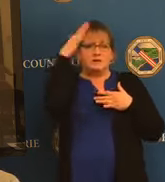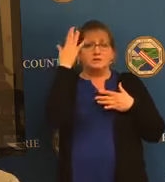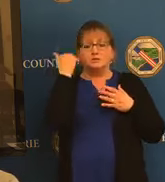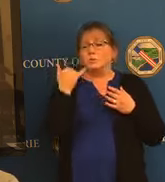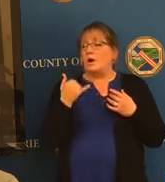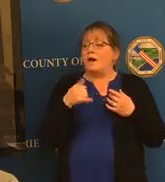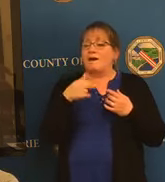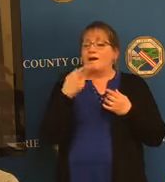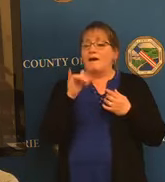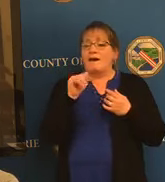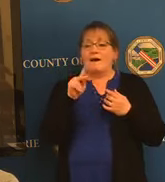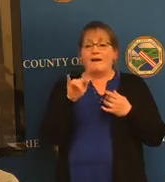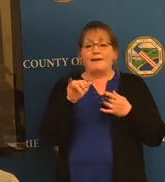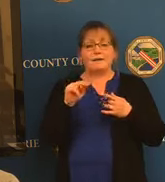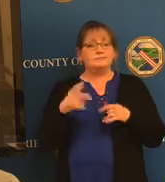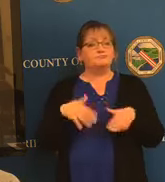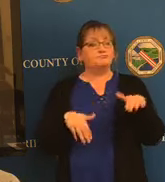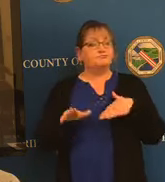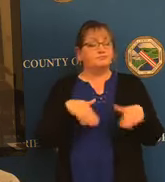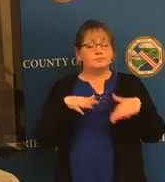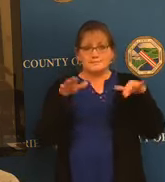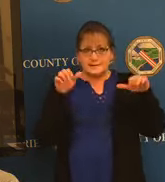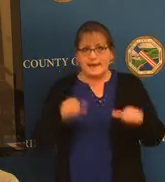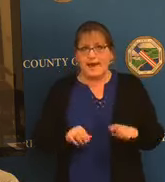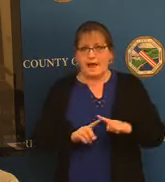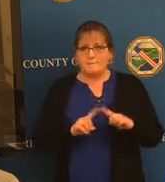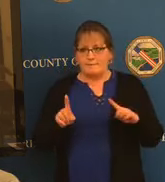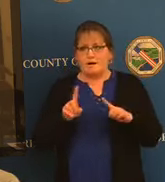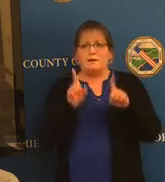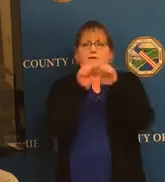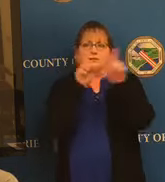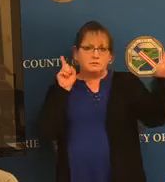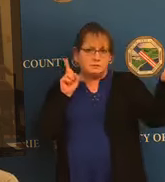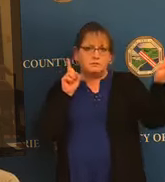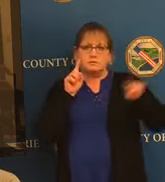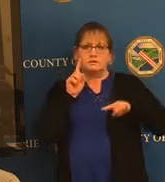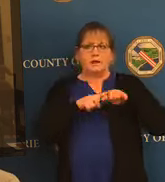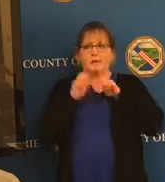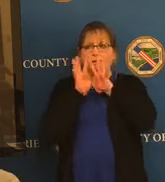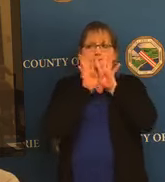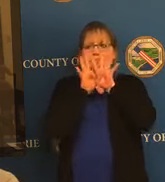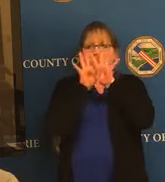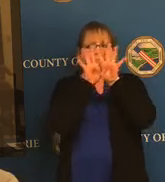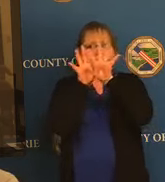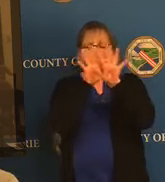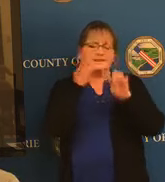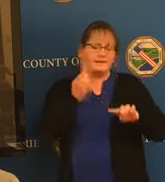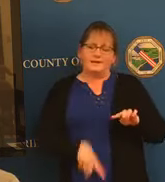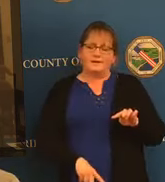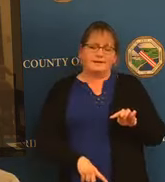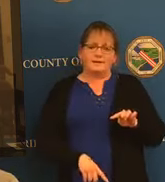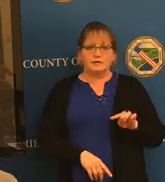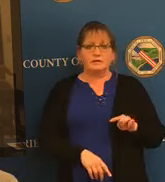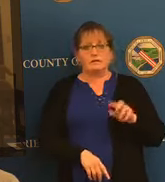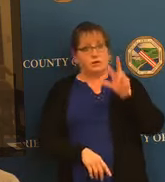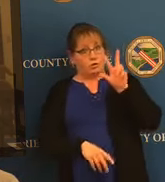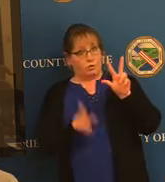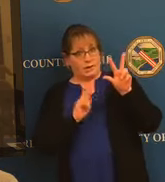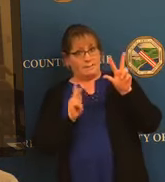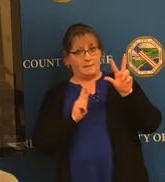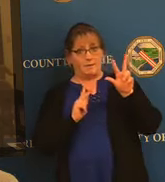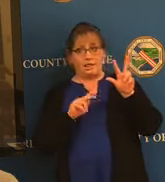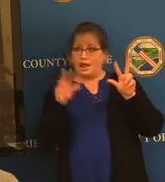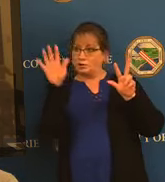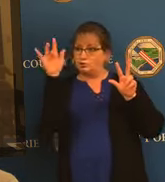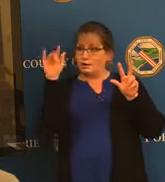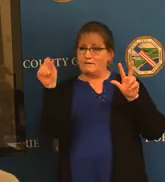trails are open, but you got to deal with safe distancing on the hiking trails. So if you come with 3 people and there's 25